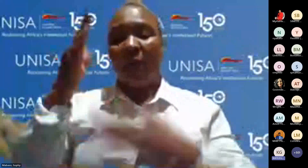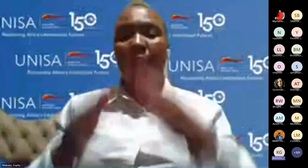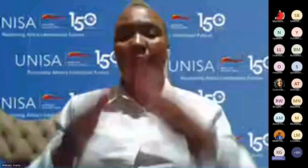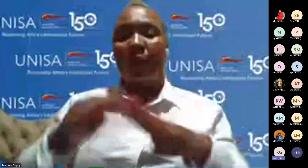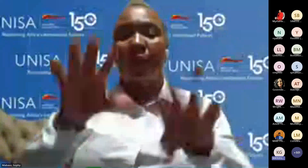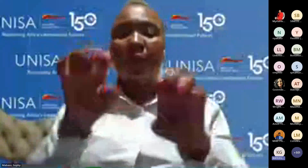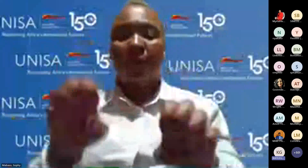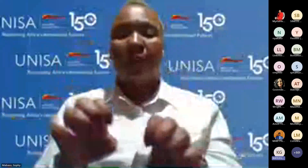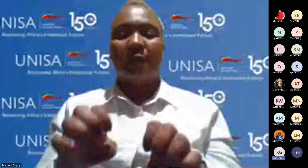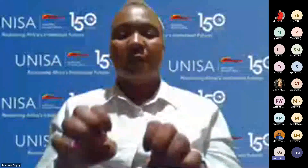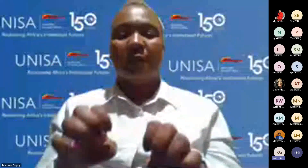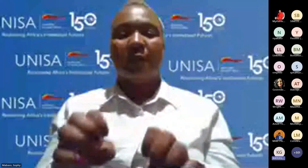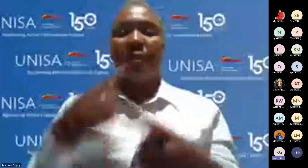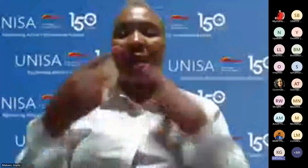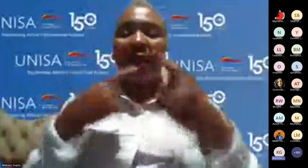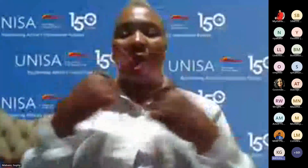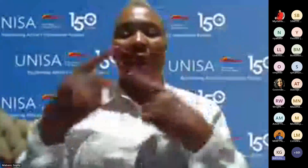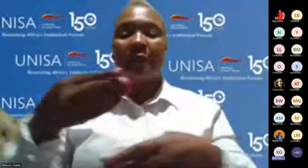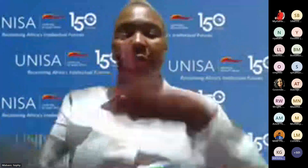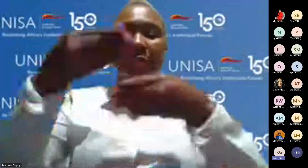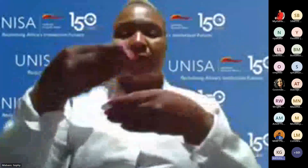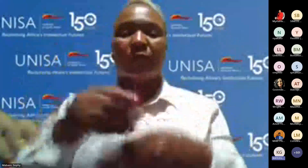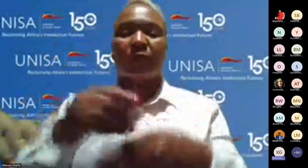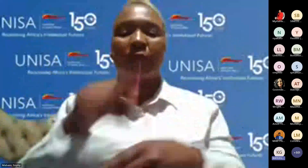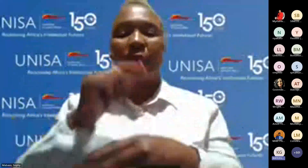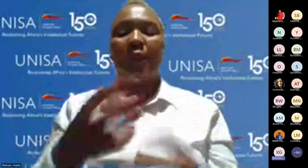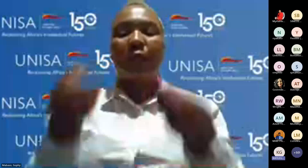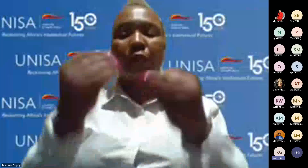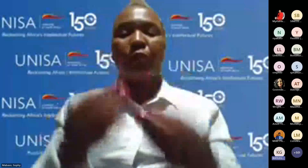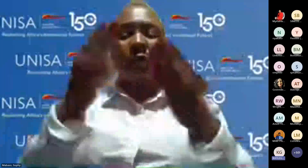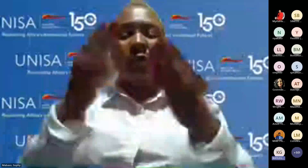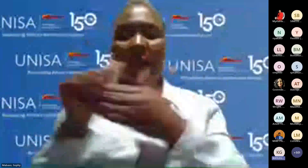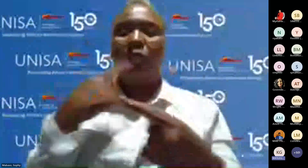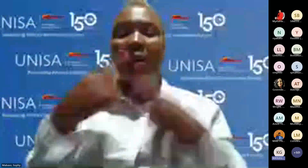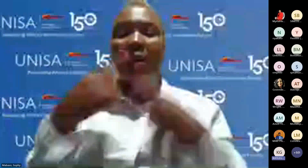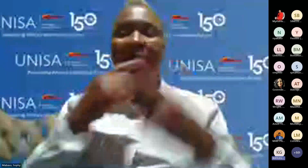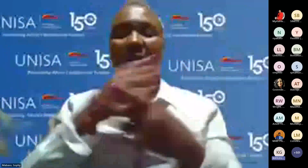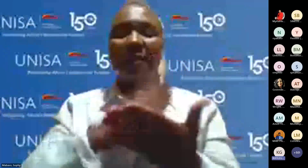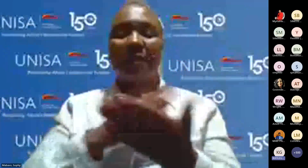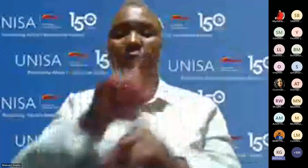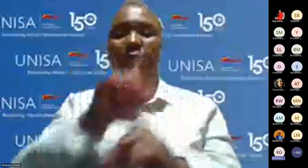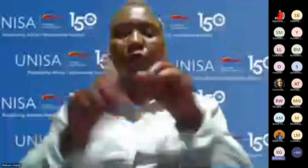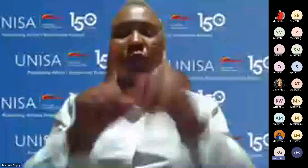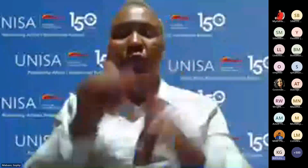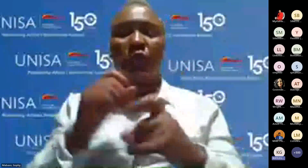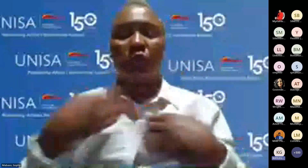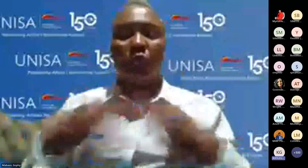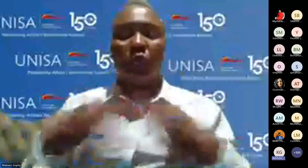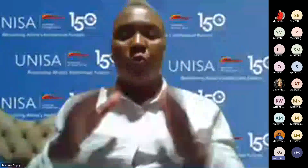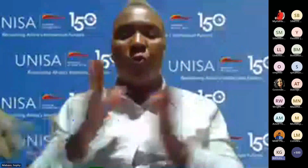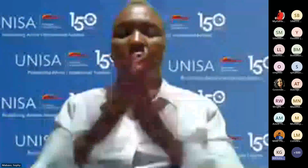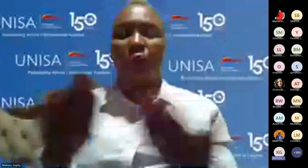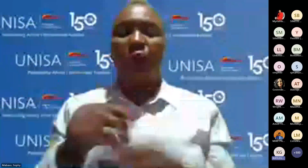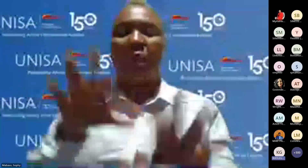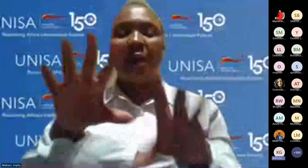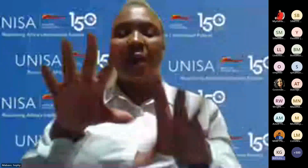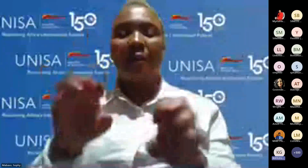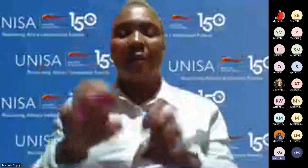You may find sometimes that the study guides we are using to answer some questions when it's an open book exam, they don't have an